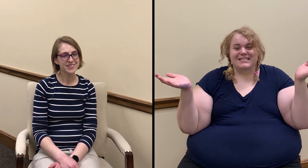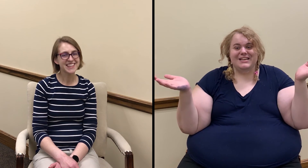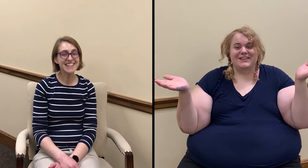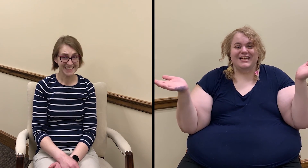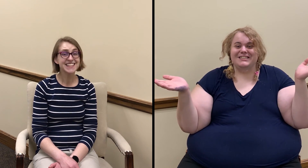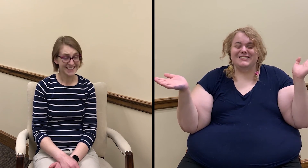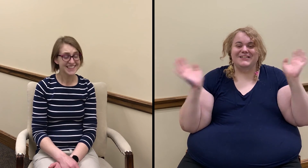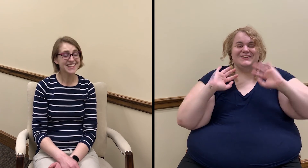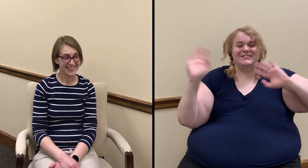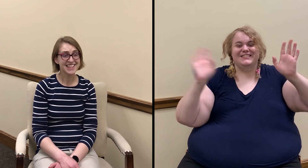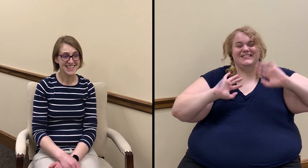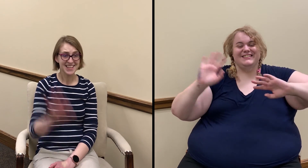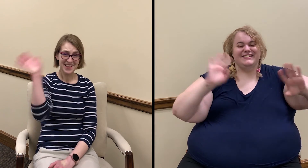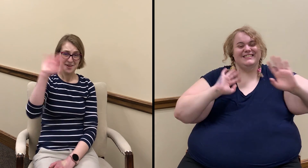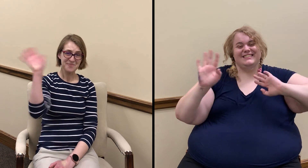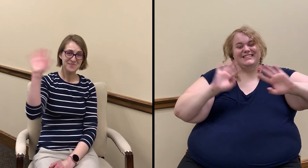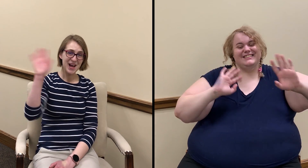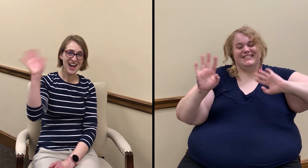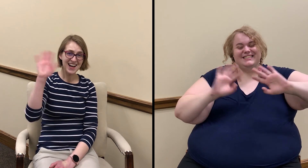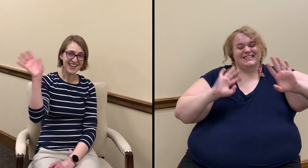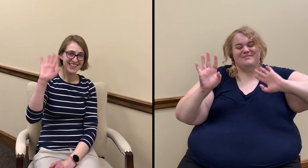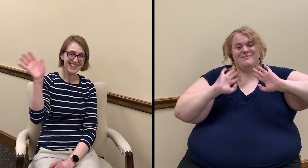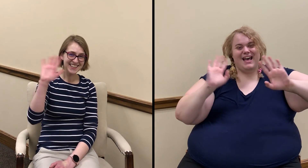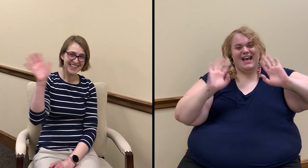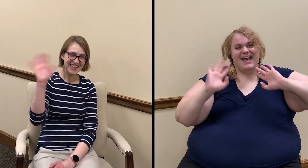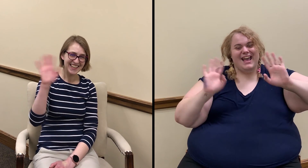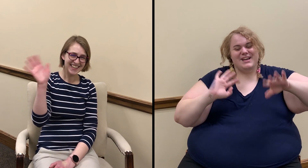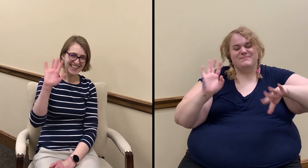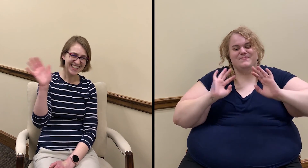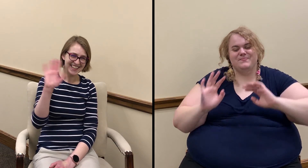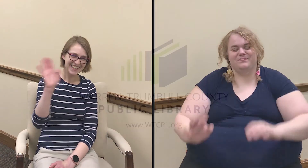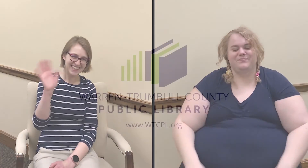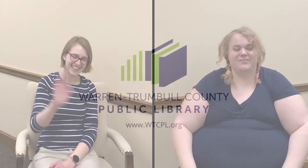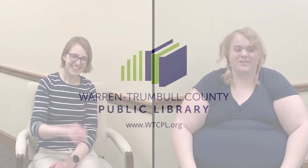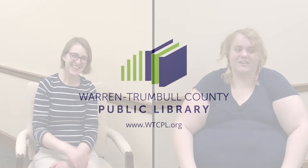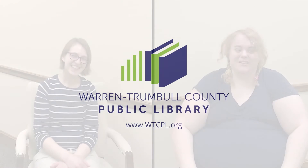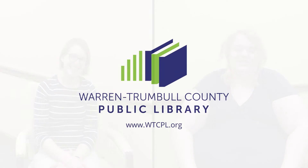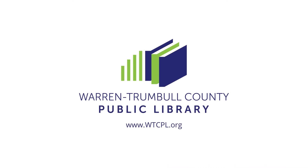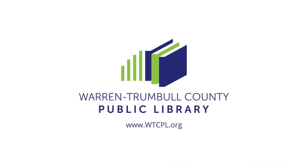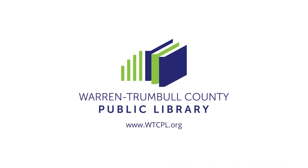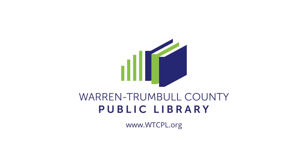see you here soon. Bye. Bye.